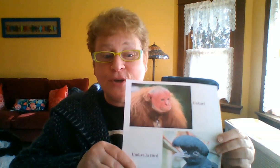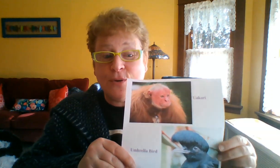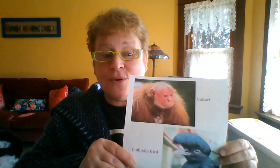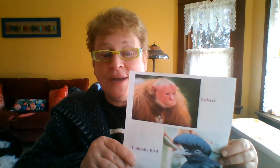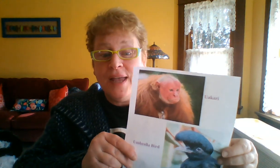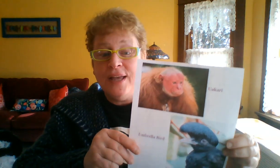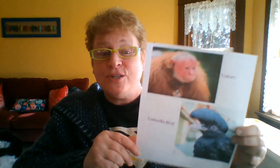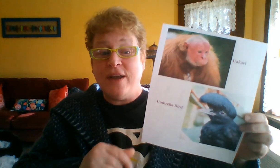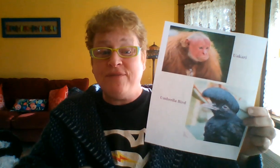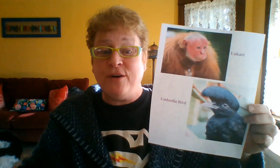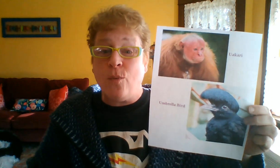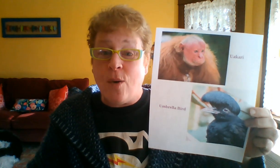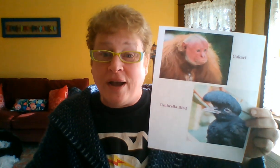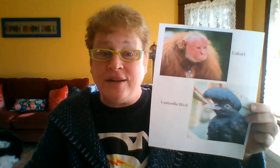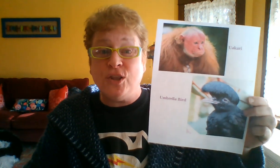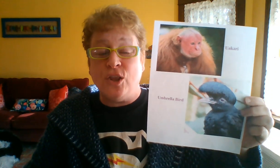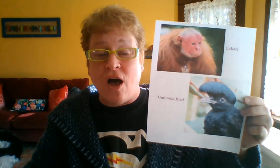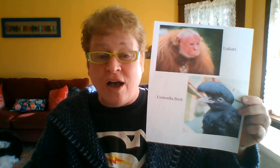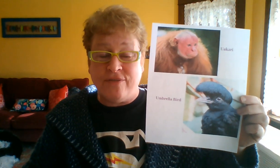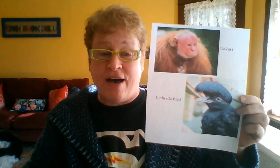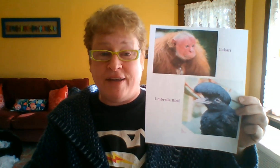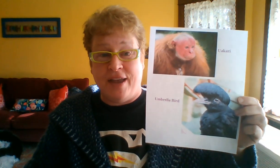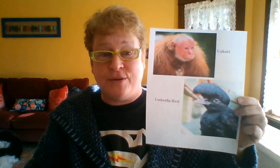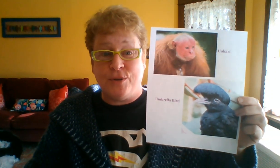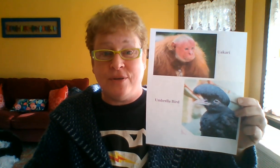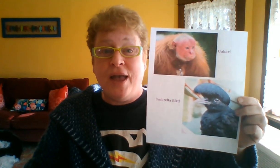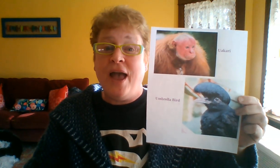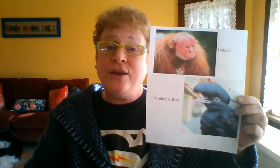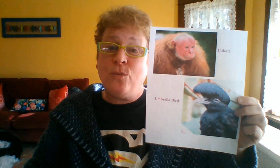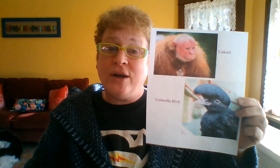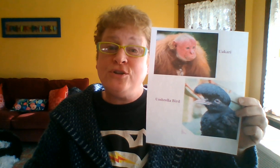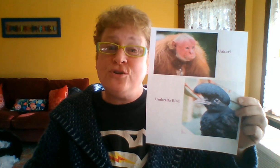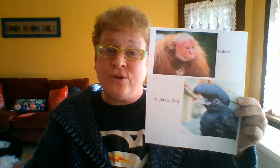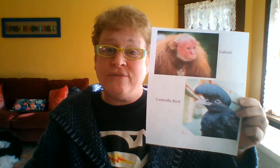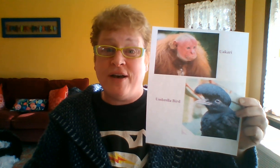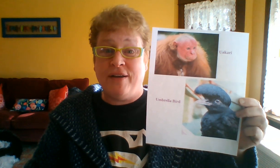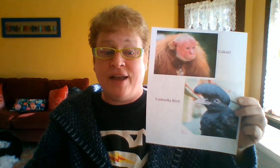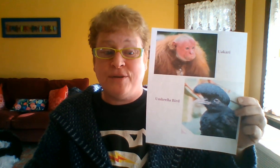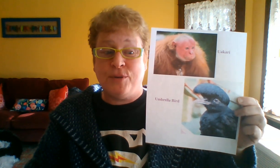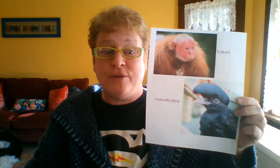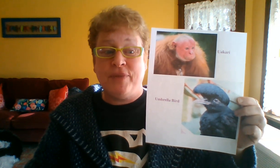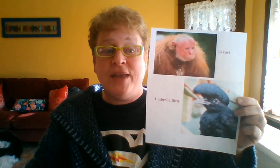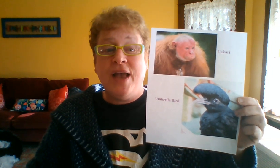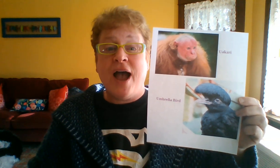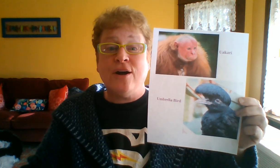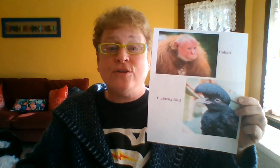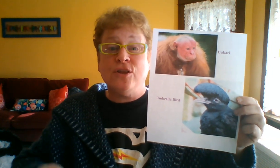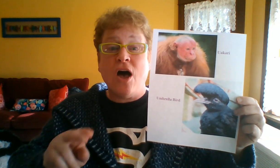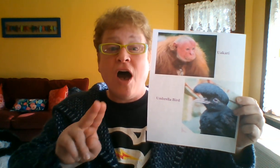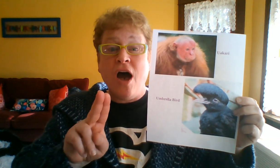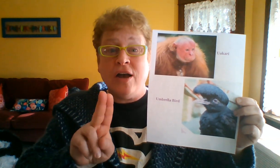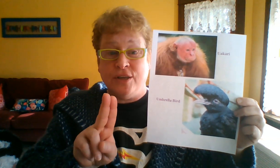U. So I found one long vowel animal and one short vowel animal. Our long